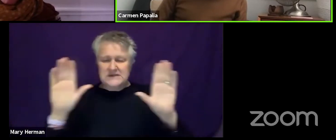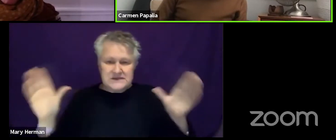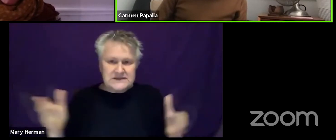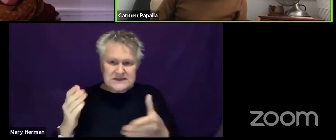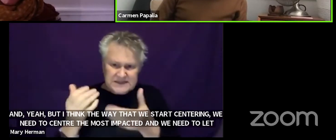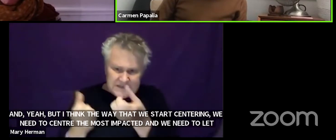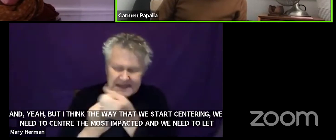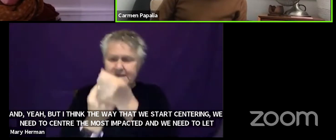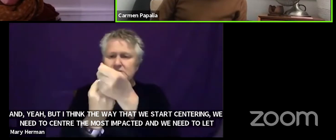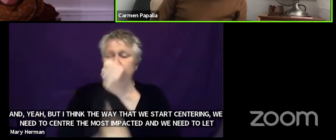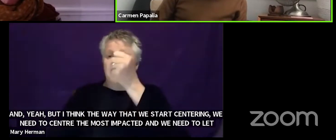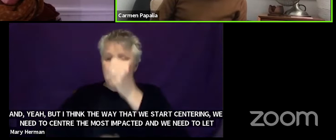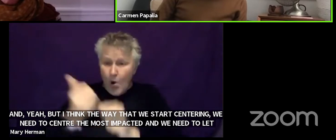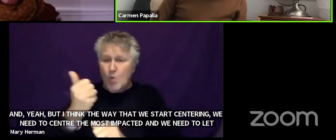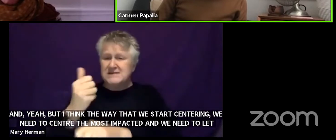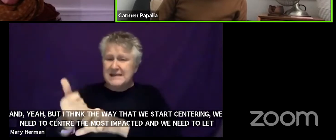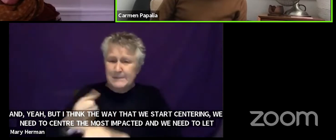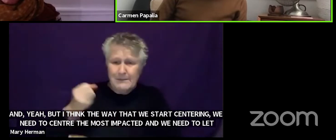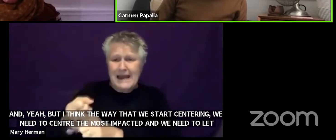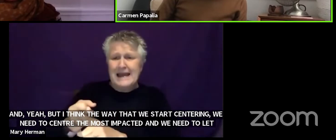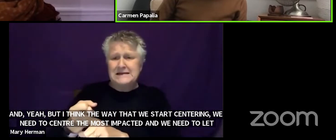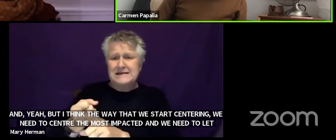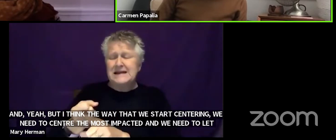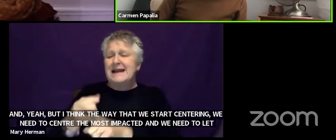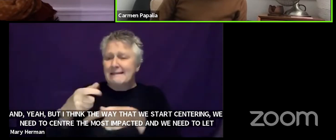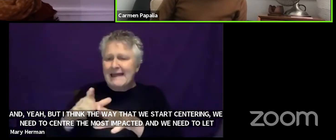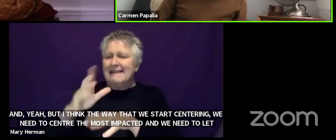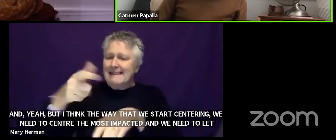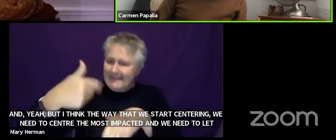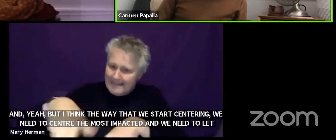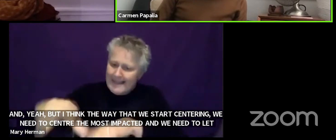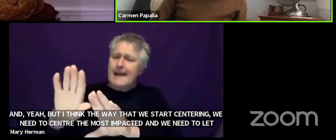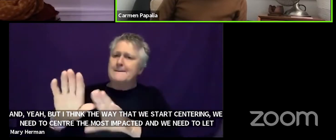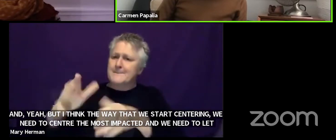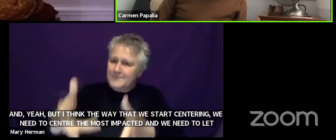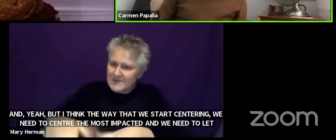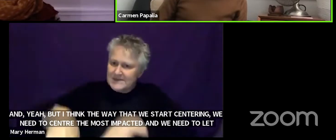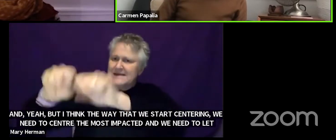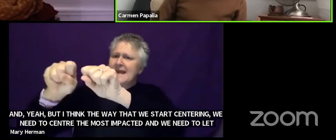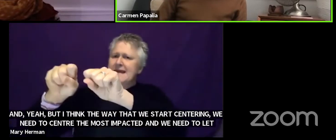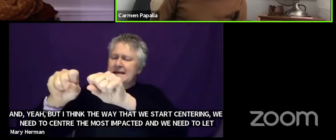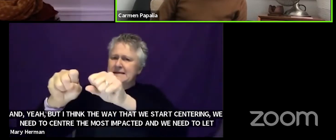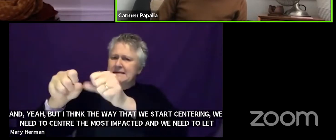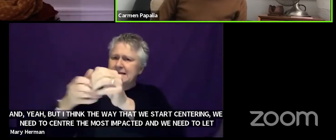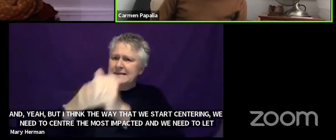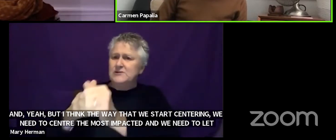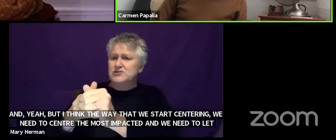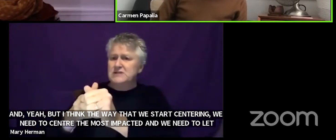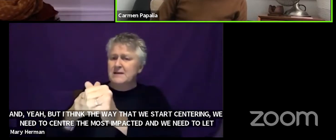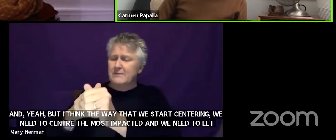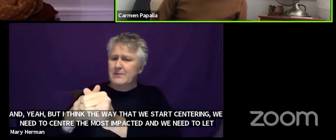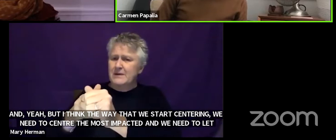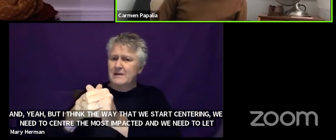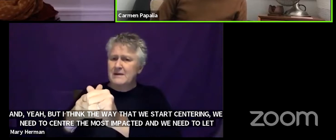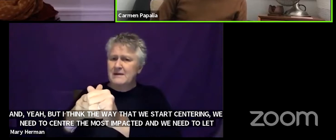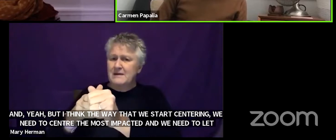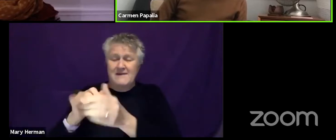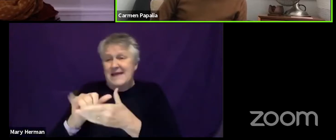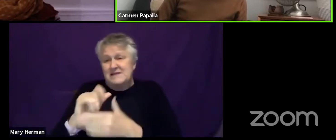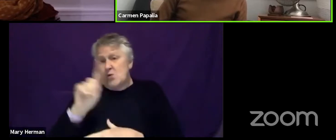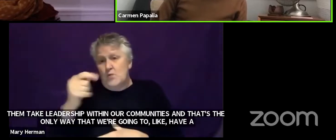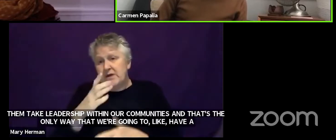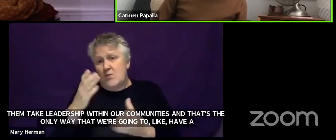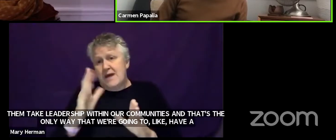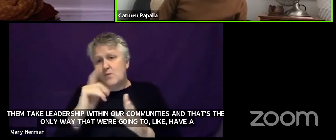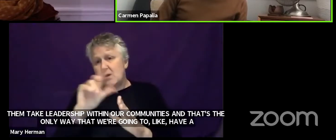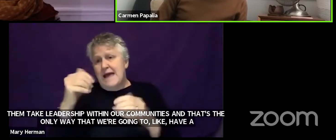leadership within our communities. And that's the only way that we're going to like have a movement. I think we do have a lot